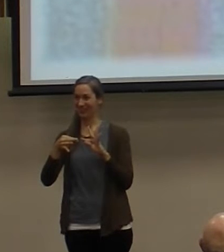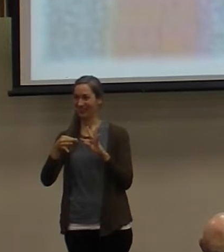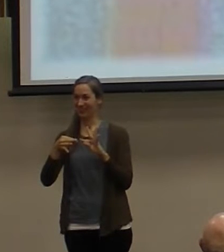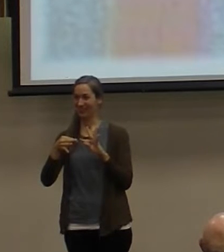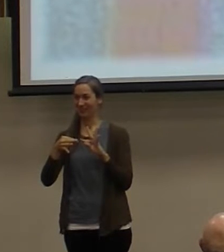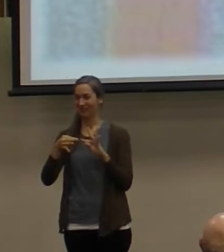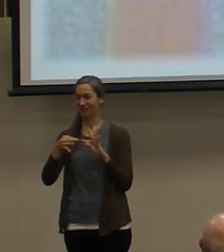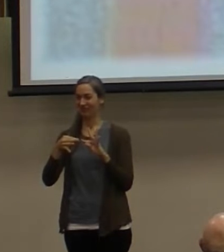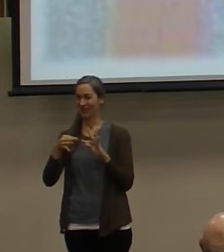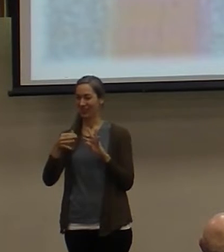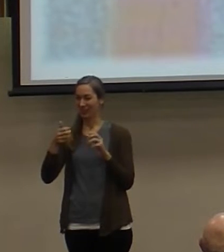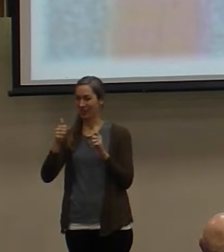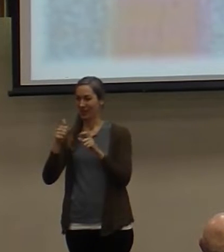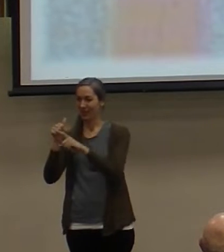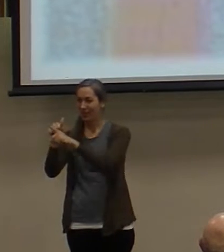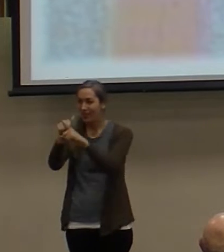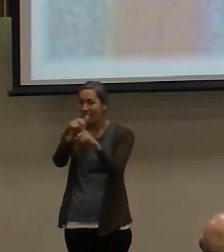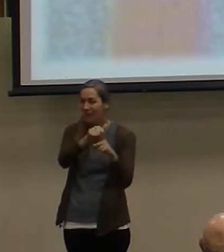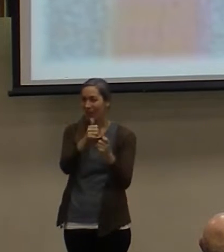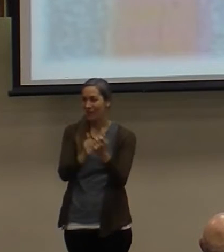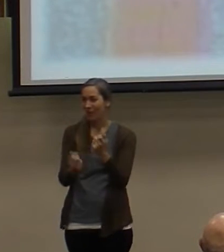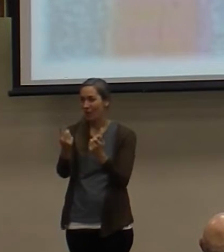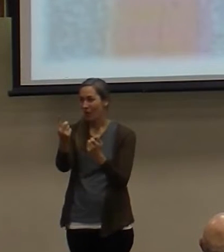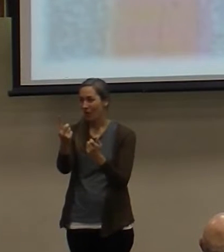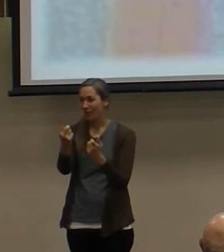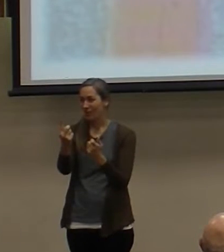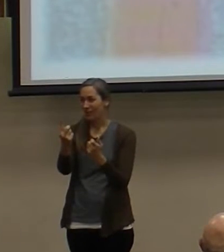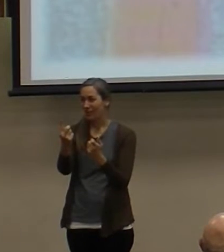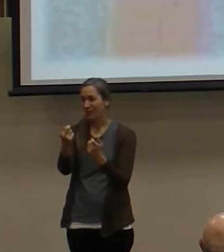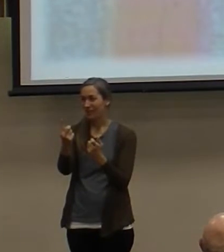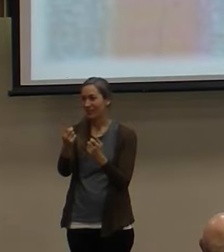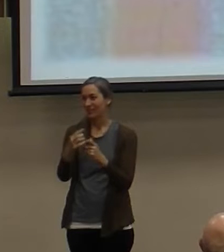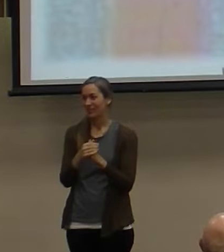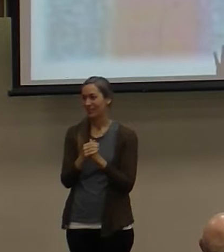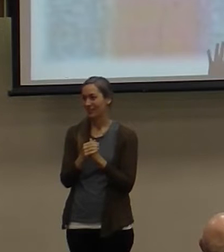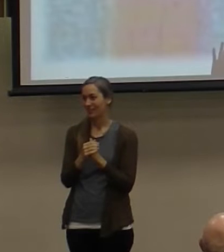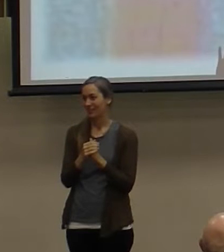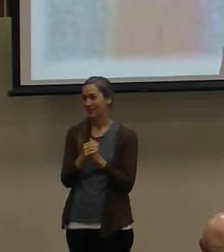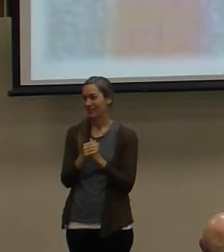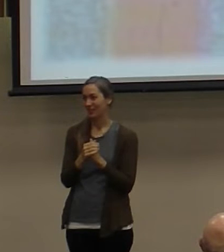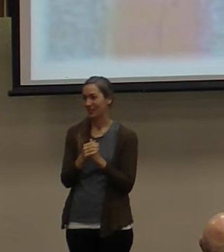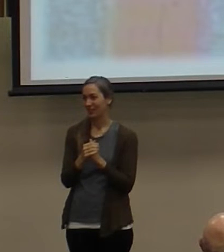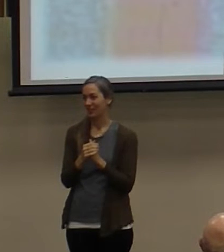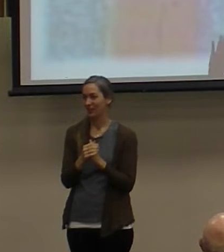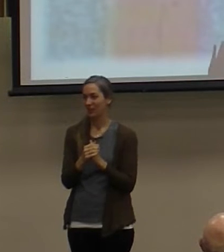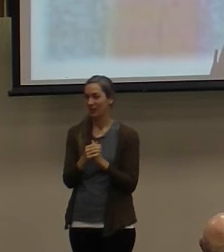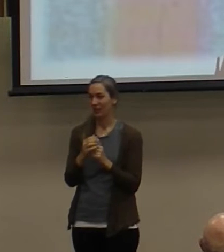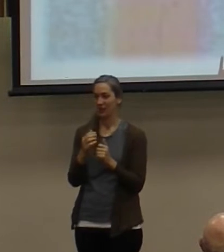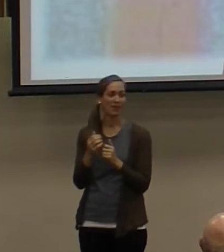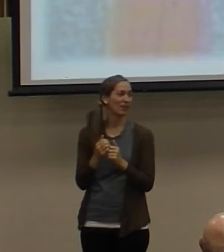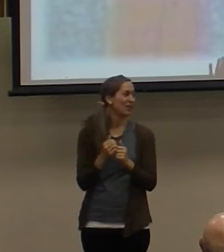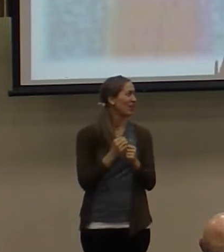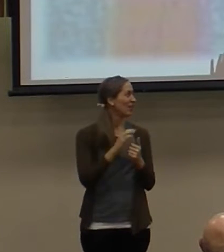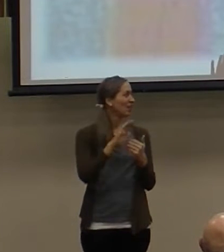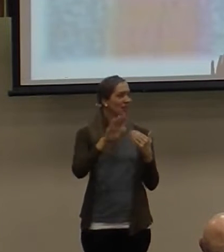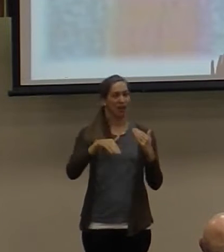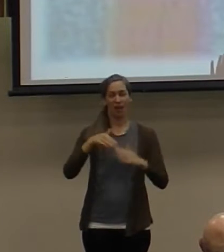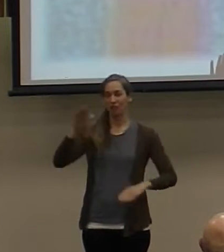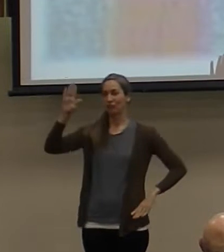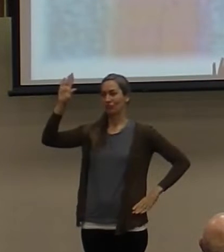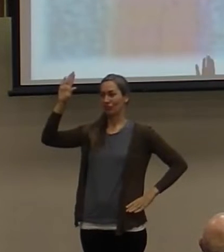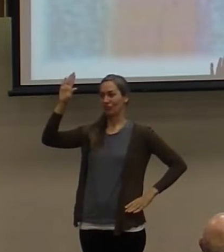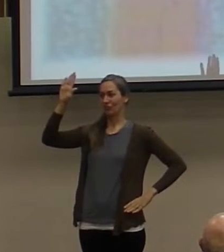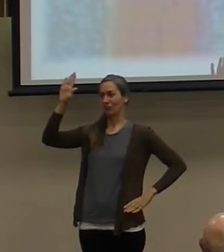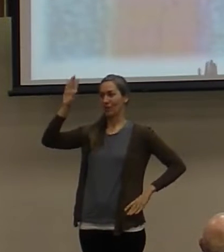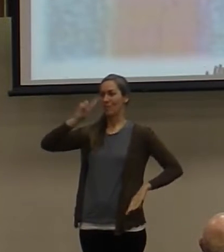and trying to fool everybody. And the other person was sworn, and they all had their hands up. That's why the hand is up. Had their hand up